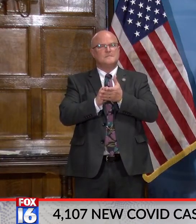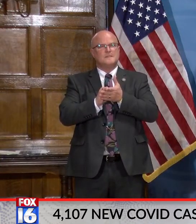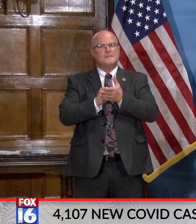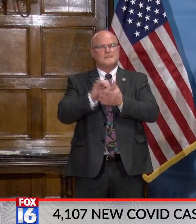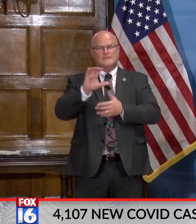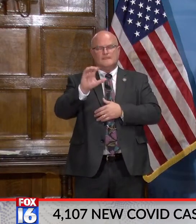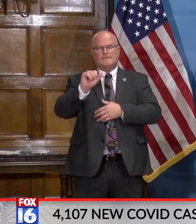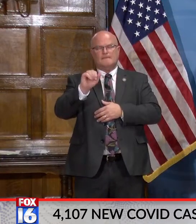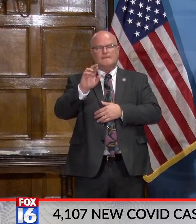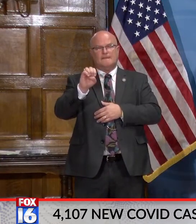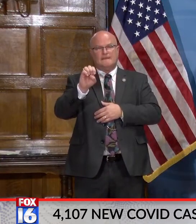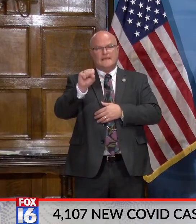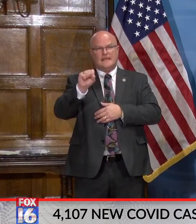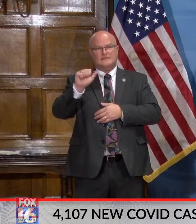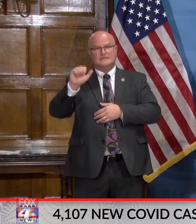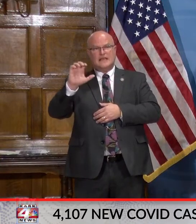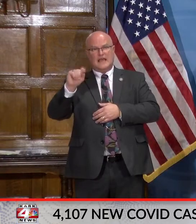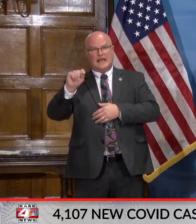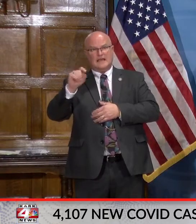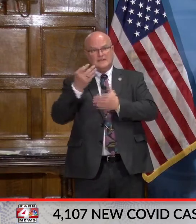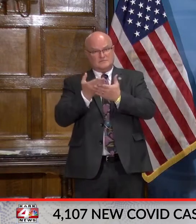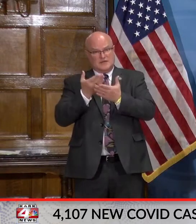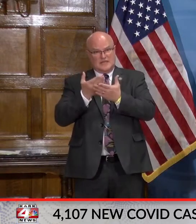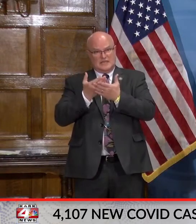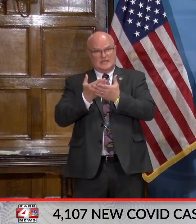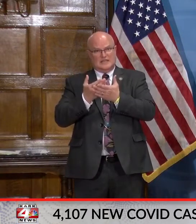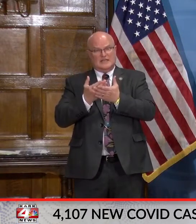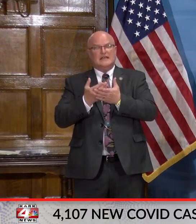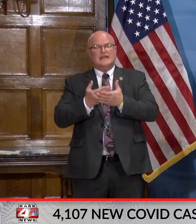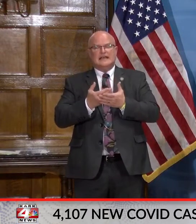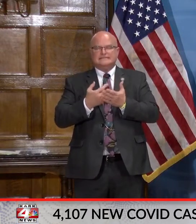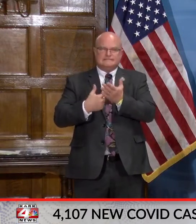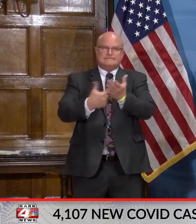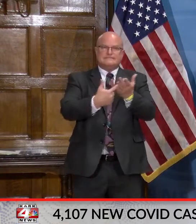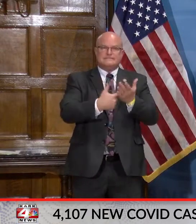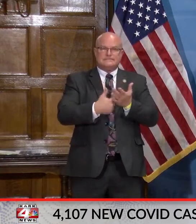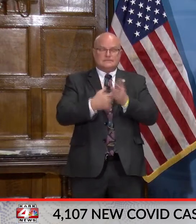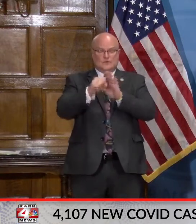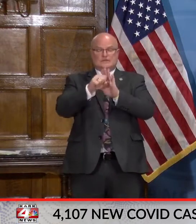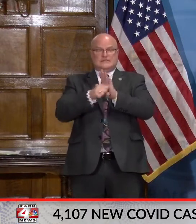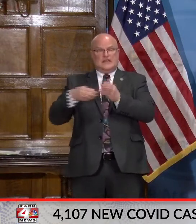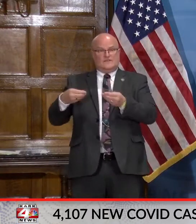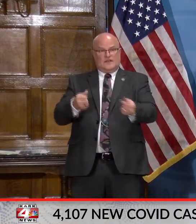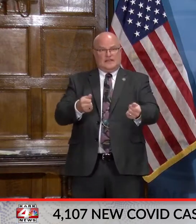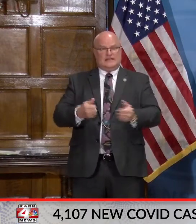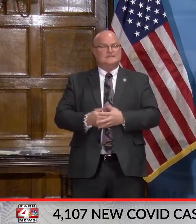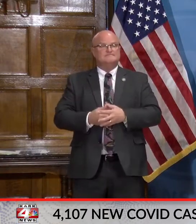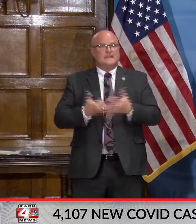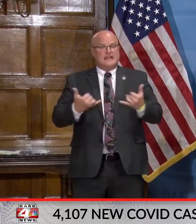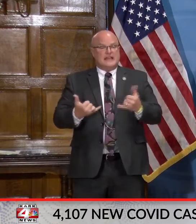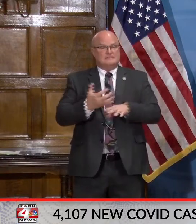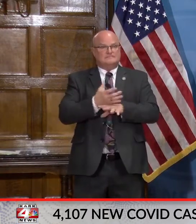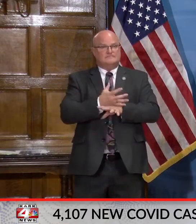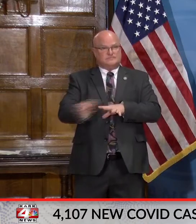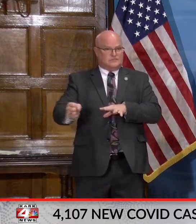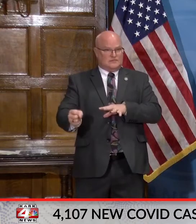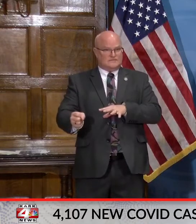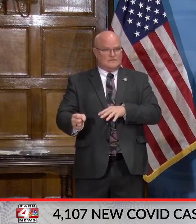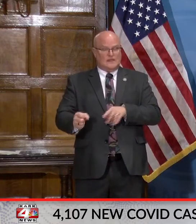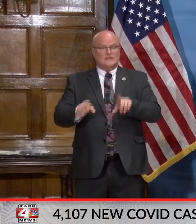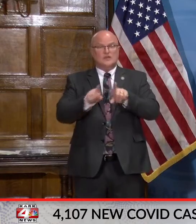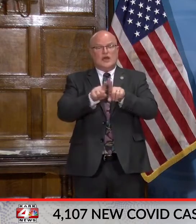CARES Act funds that the state had, and it was a lot of discretion there, so that was state funded. Now this is not state funded. We cannot, as a